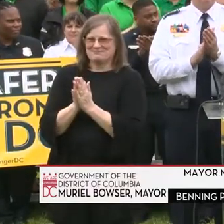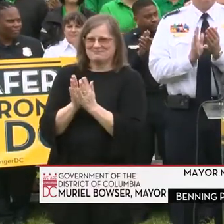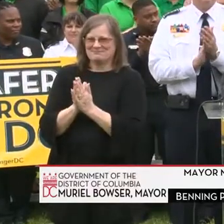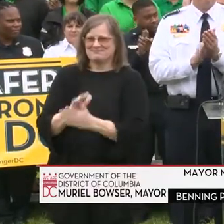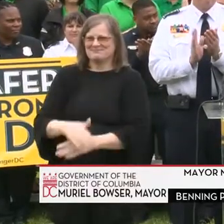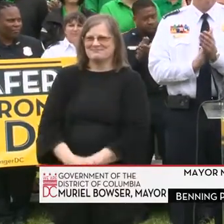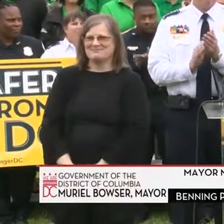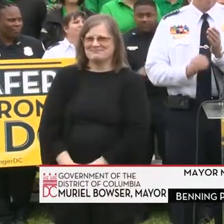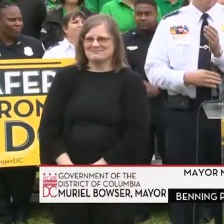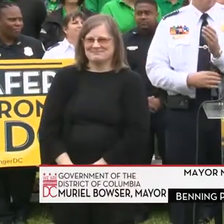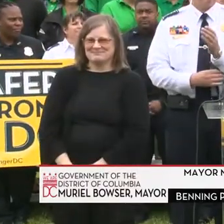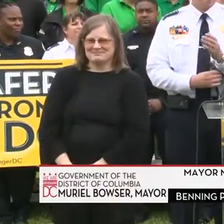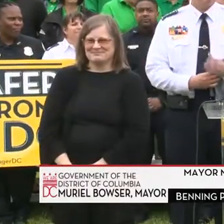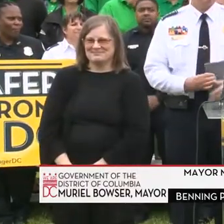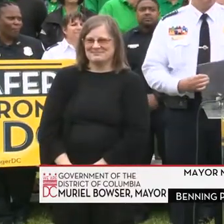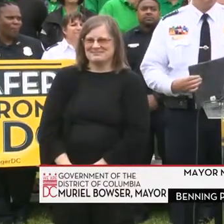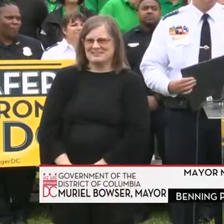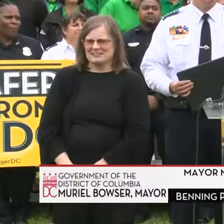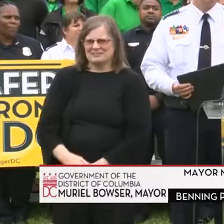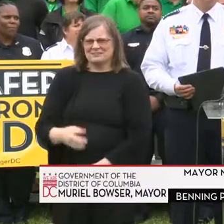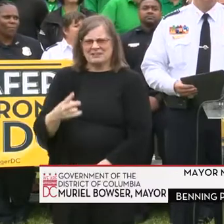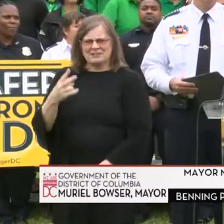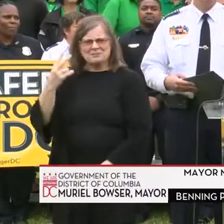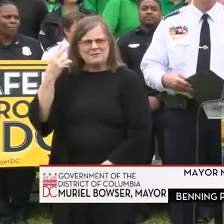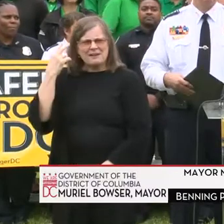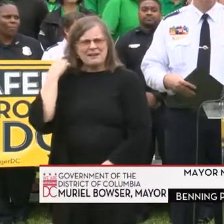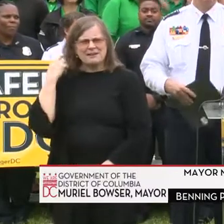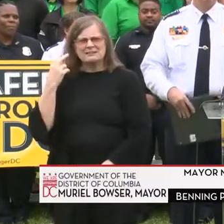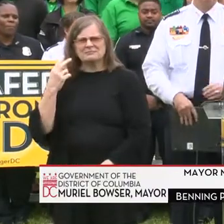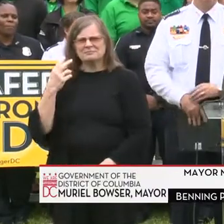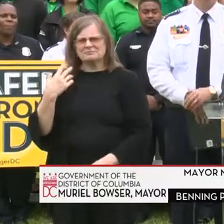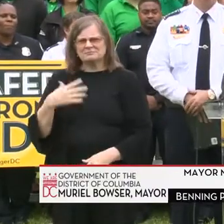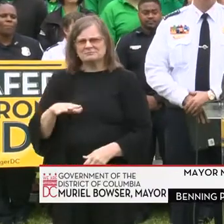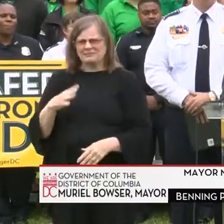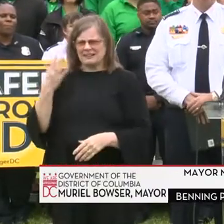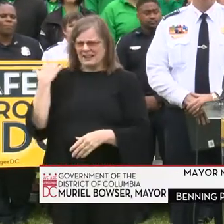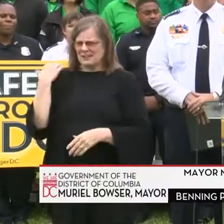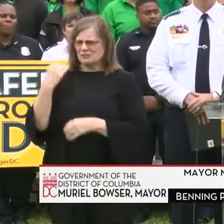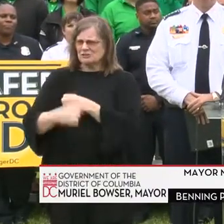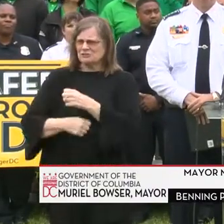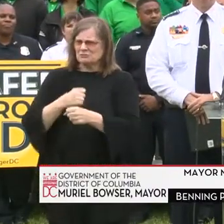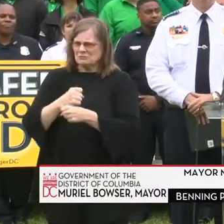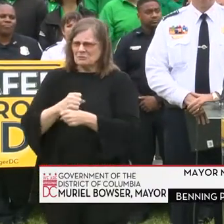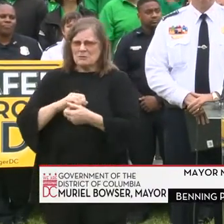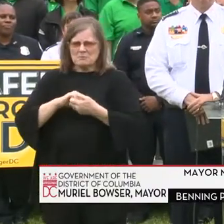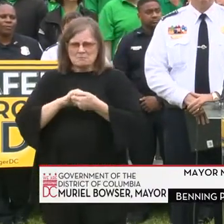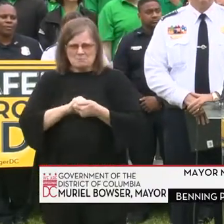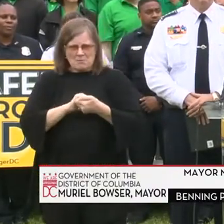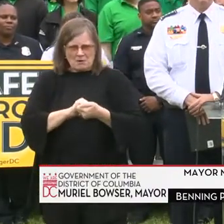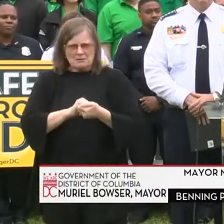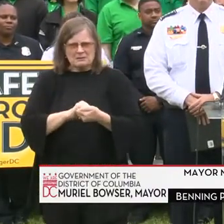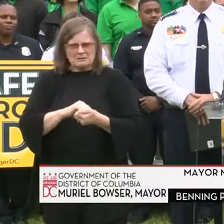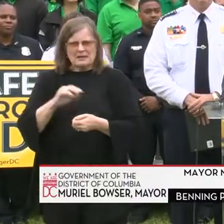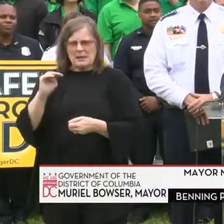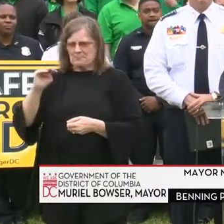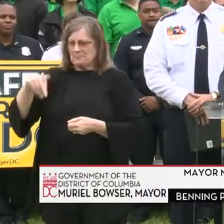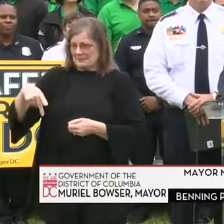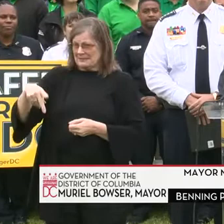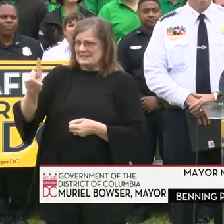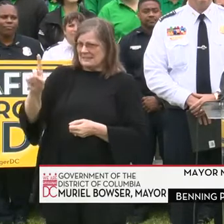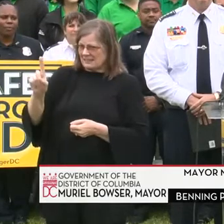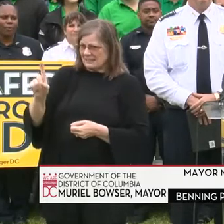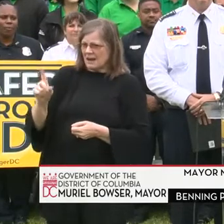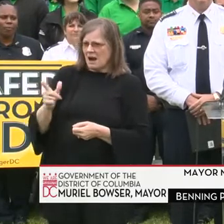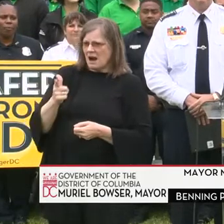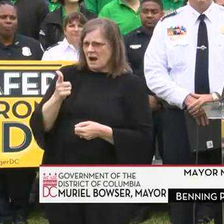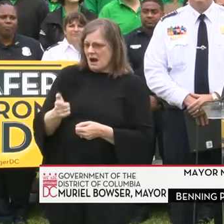I can recall just last year that I partnered with the MPD to host a National Gun Violence Awareness Day right here at